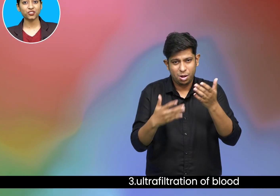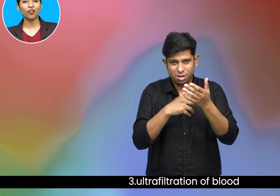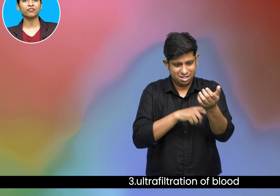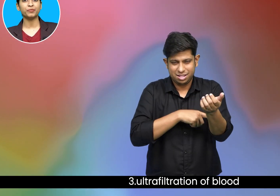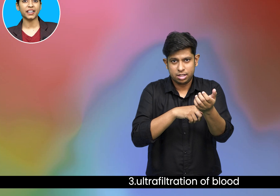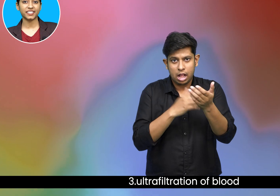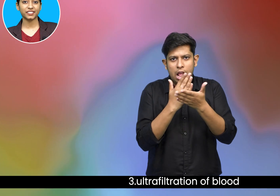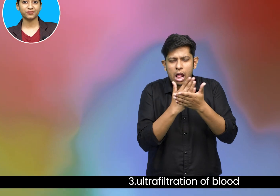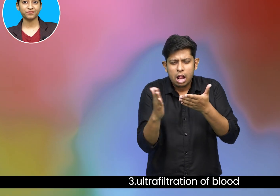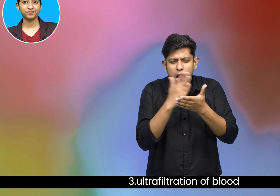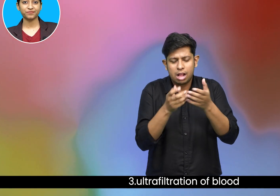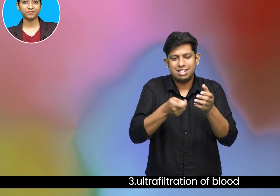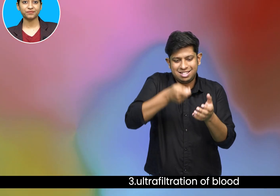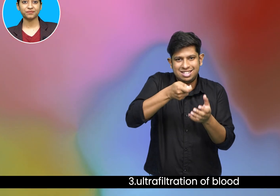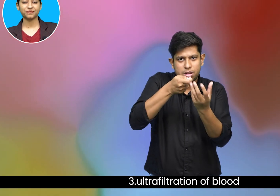Ultrafiltration of blood.